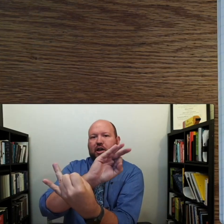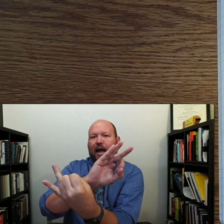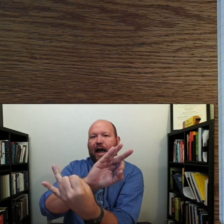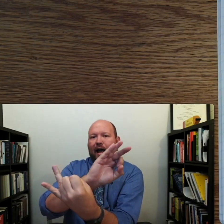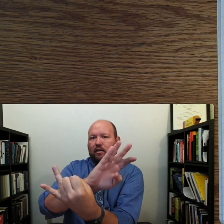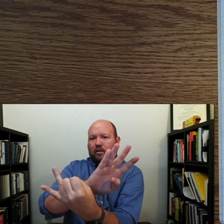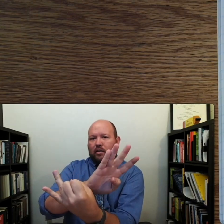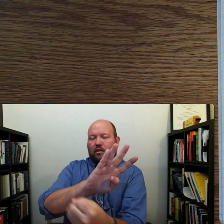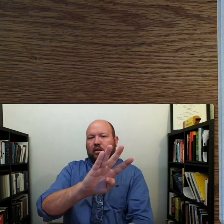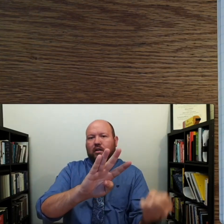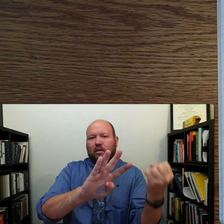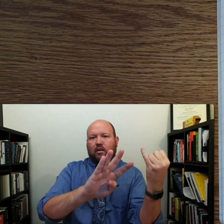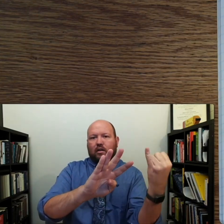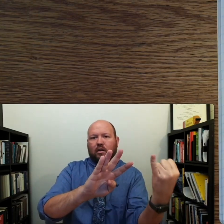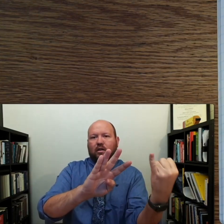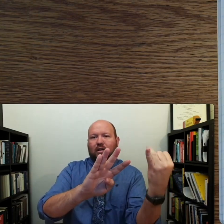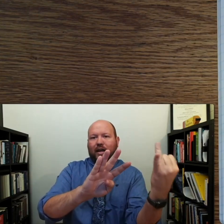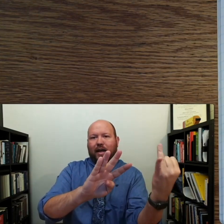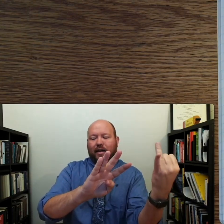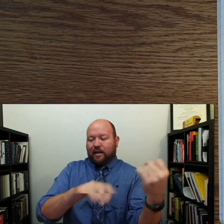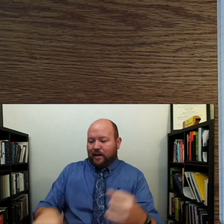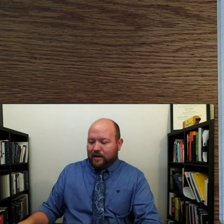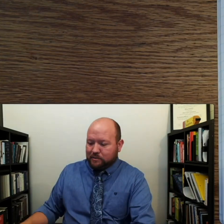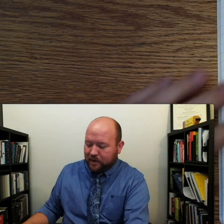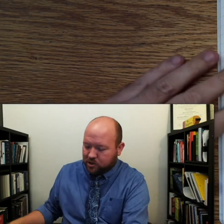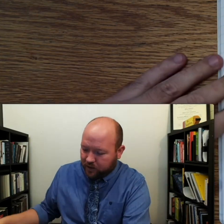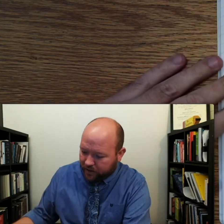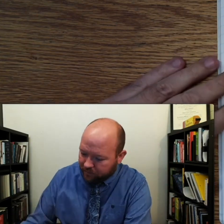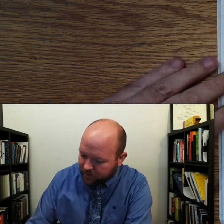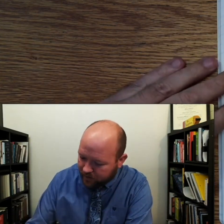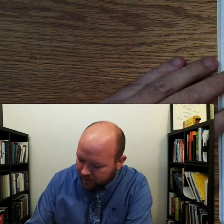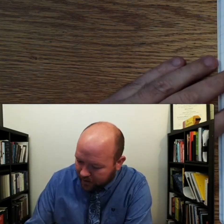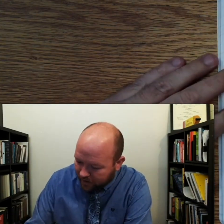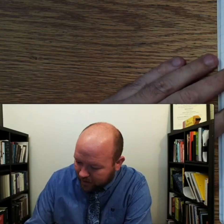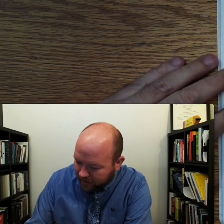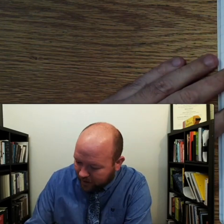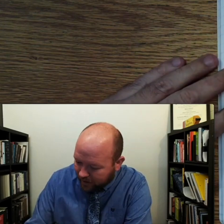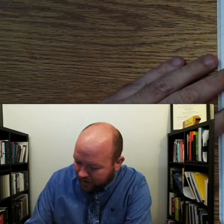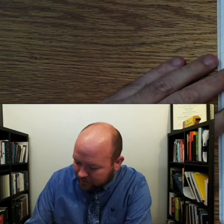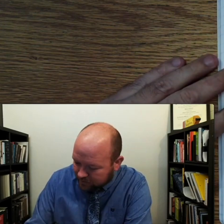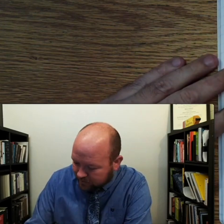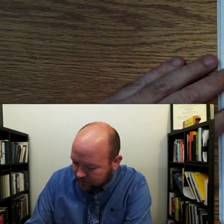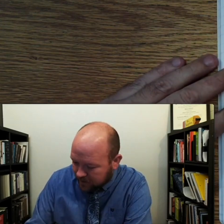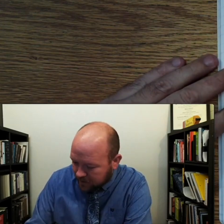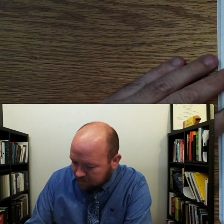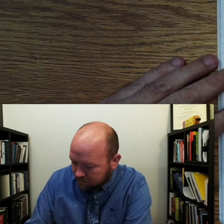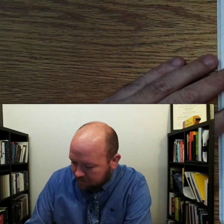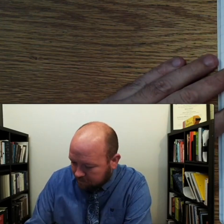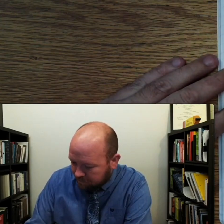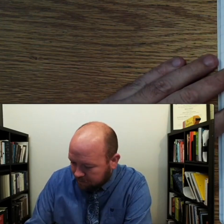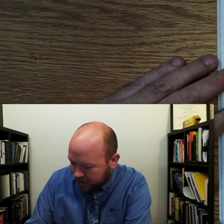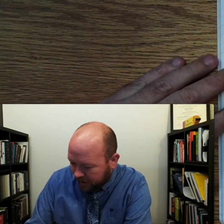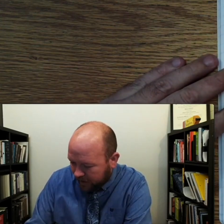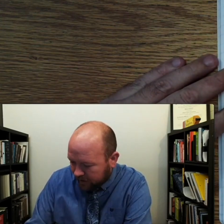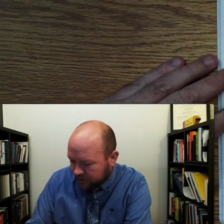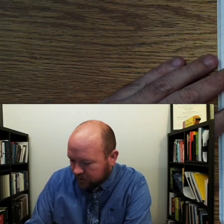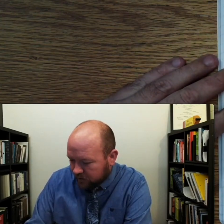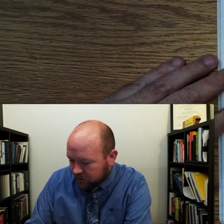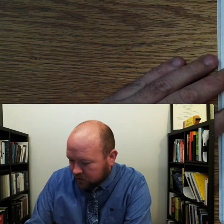sh a l. O e, especially. S pe